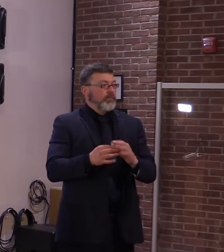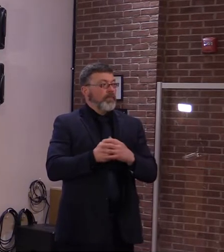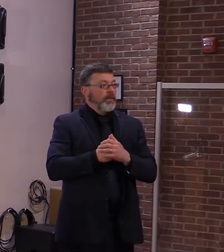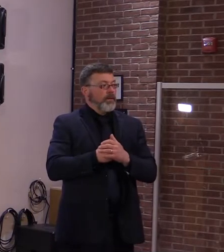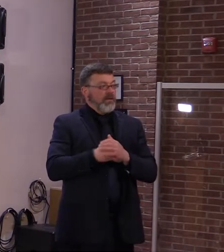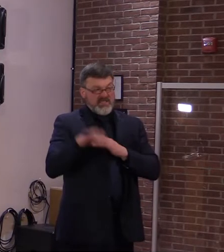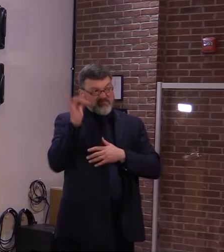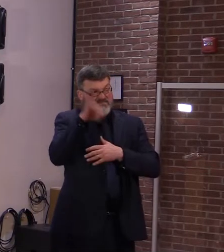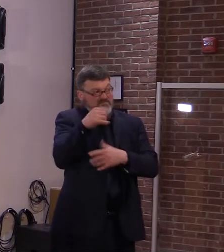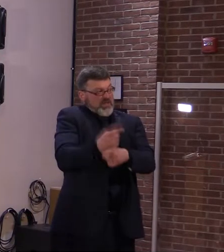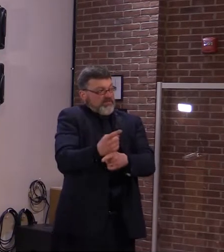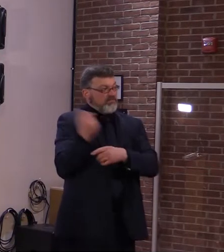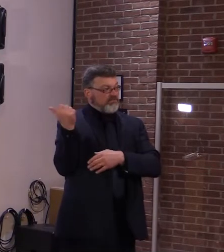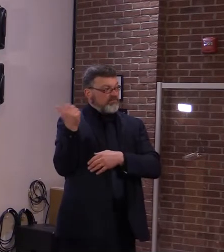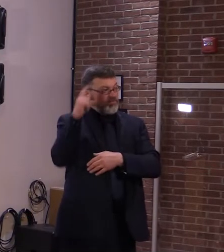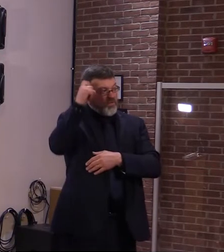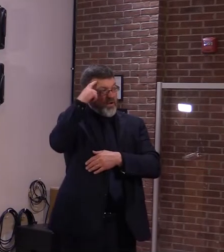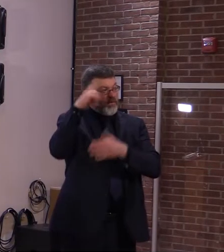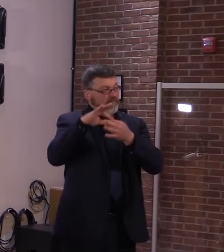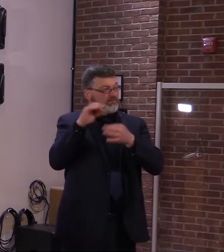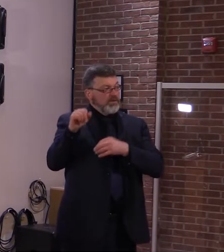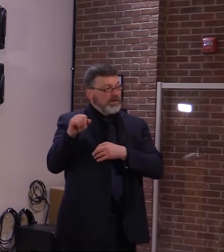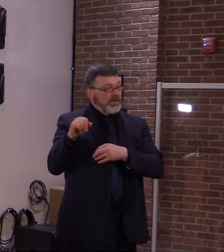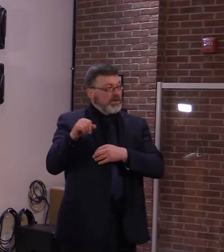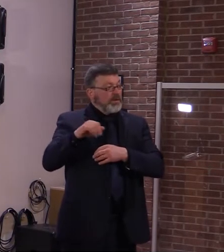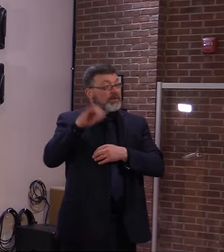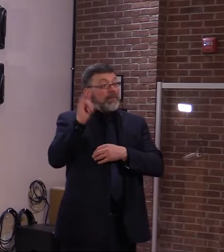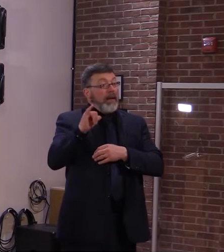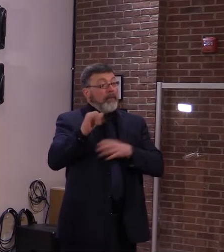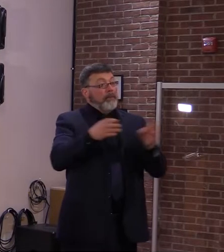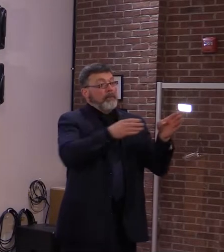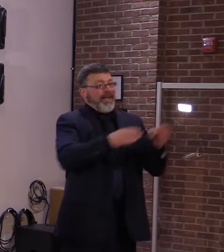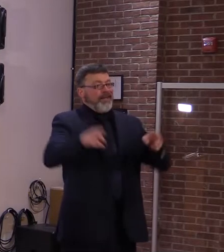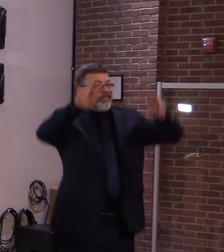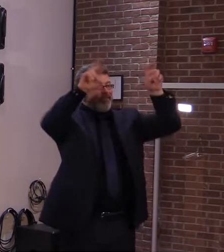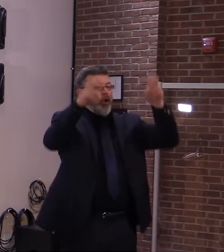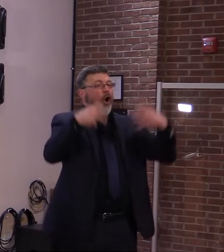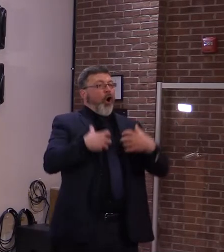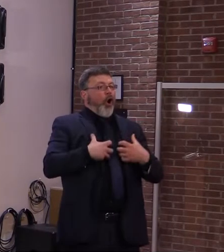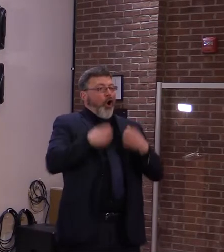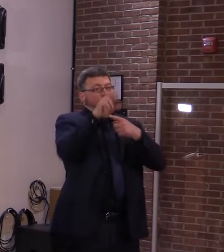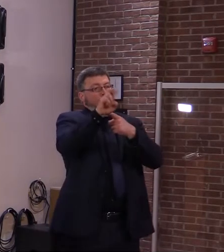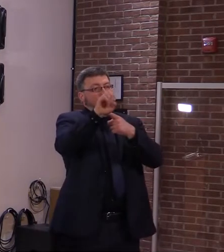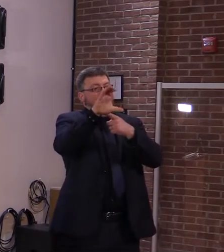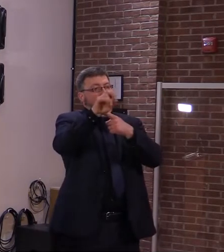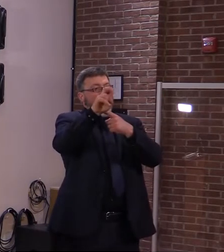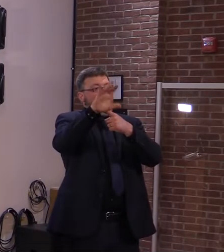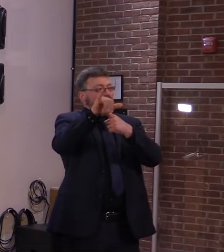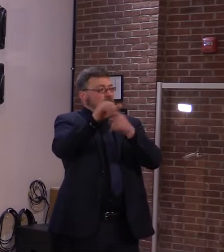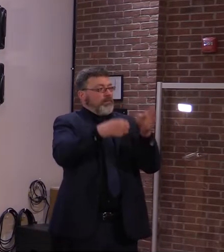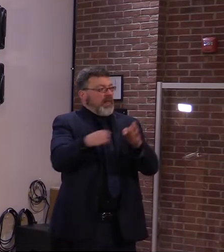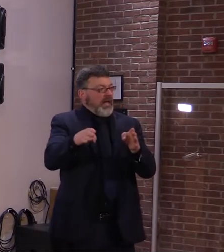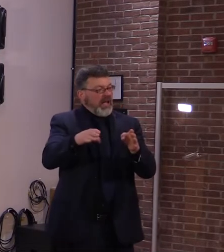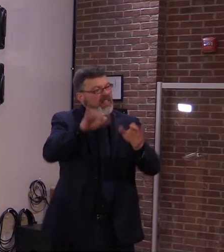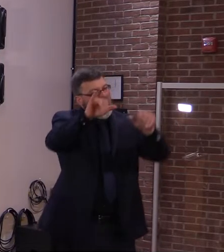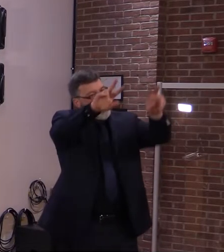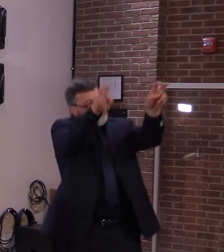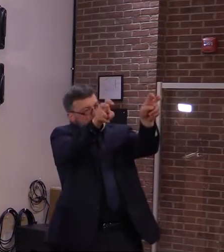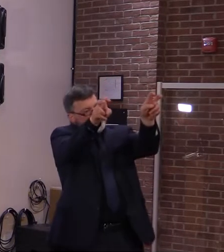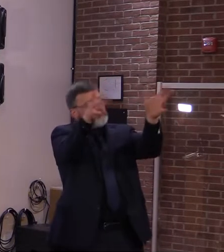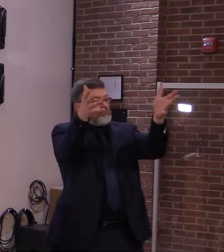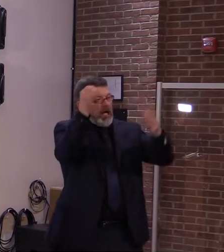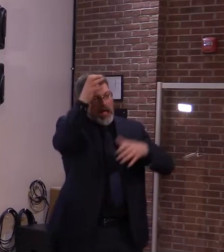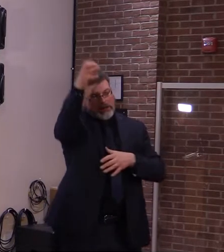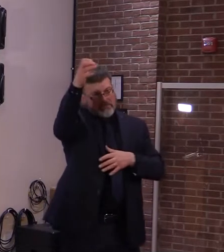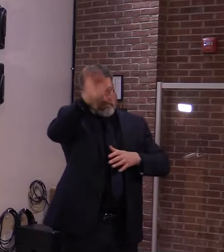process, but particularly focused on summer. And to your question, we have sort of parallel things going on in terms of planning.